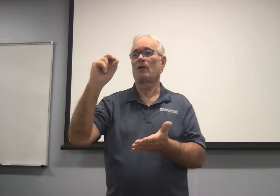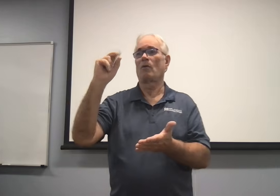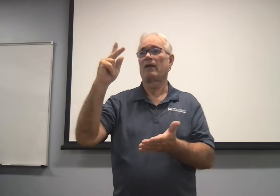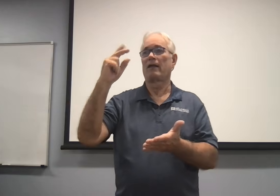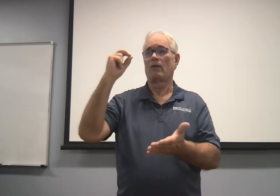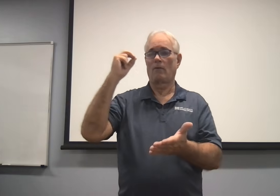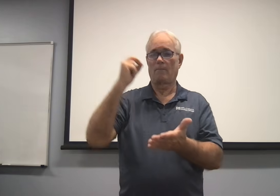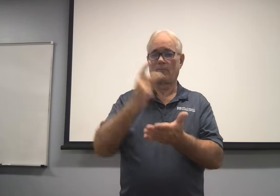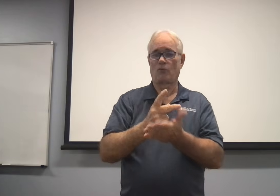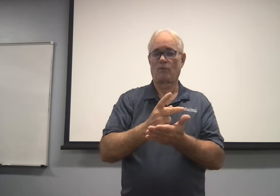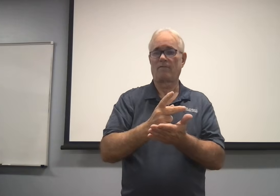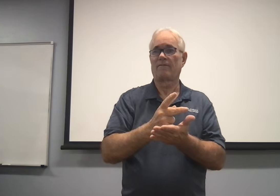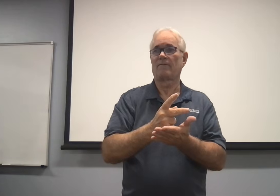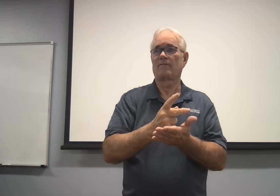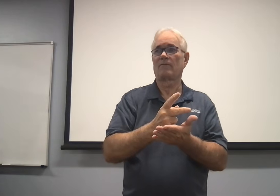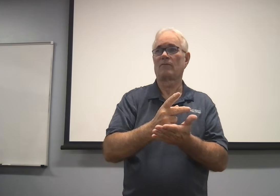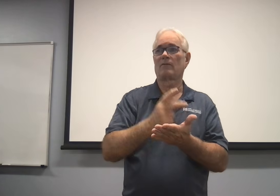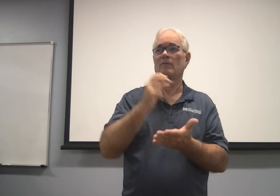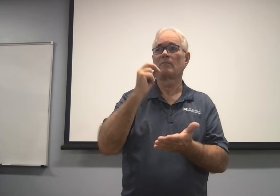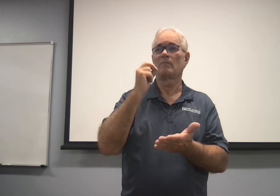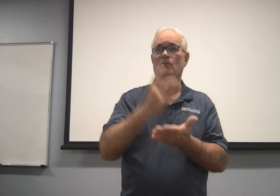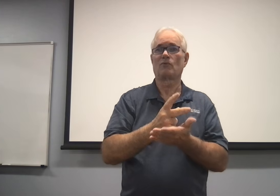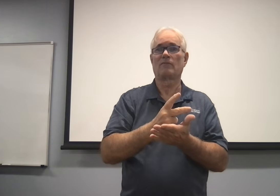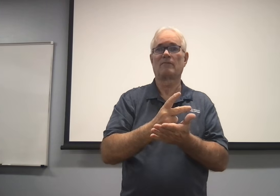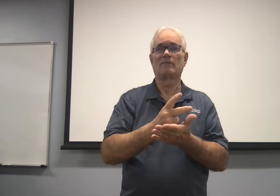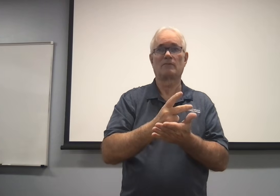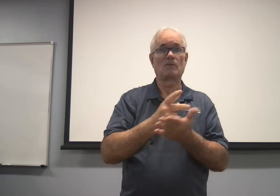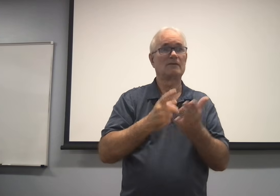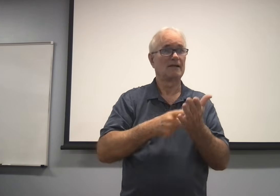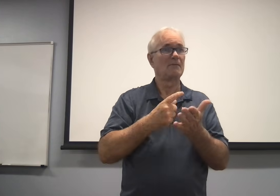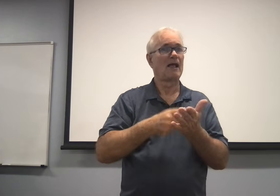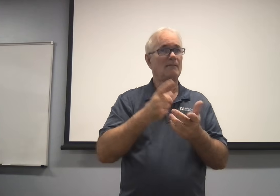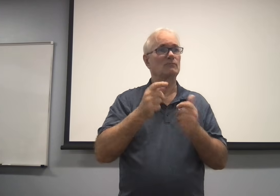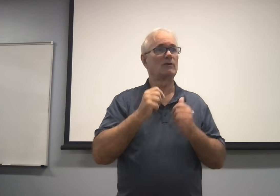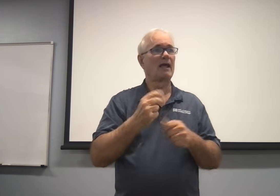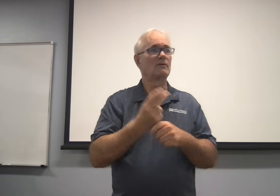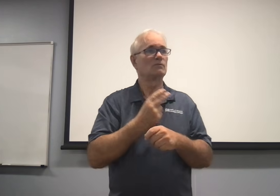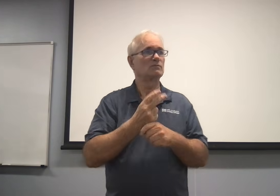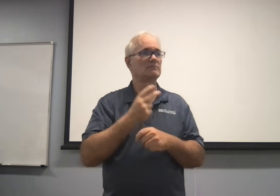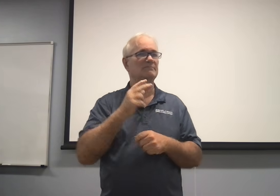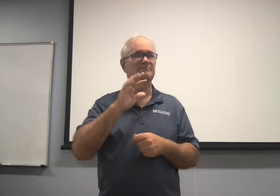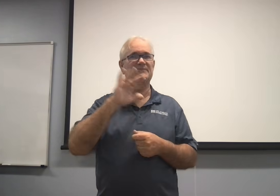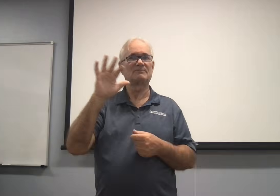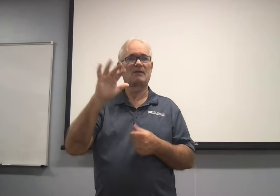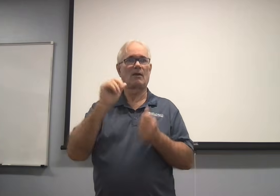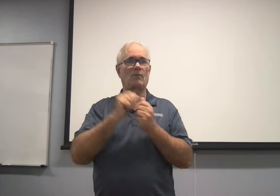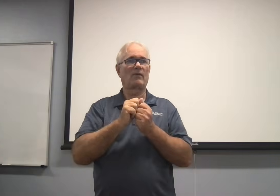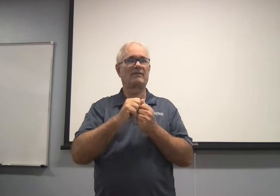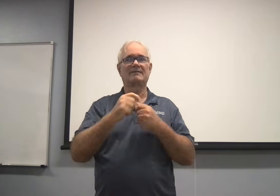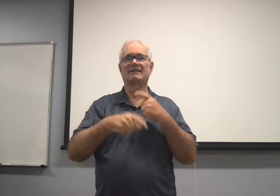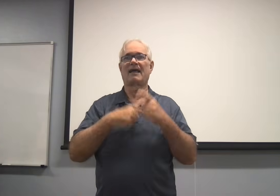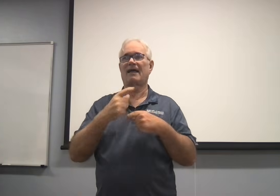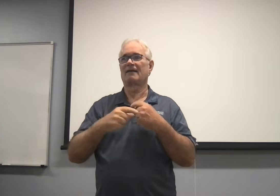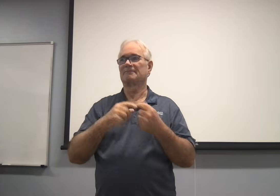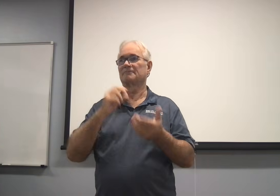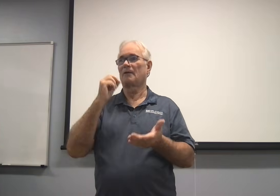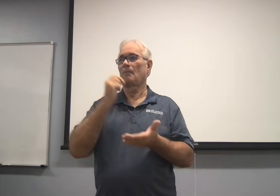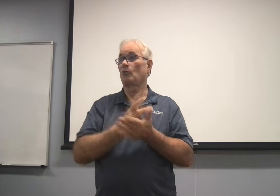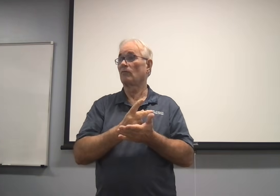This is okay in the air, and then approved slaps down on your non-dominant hand, open palm.